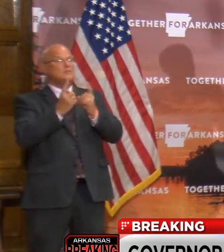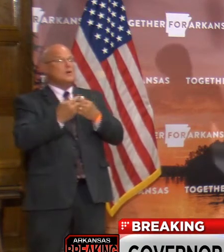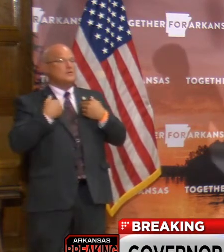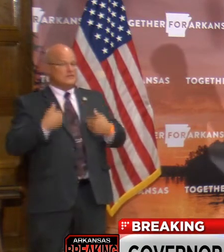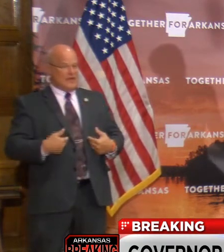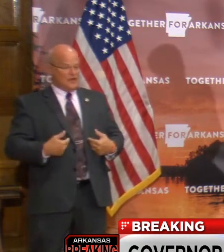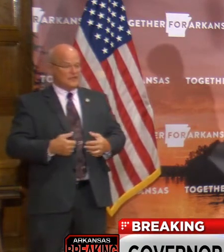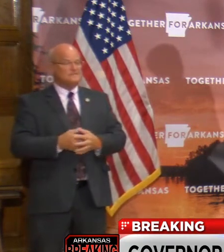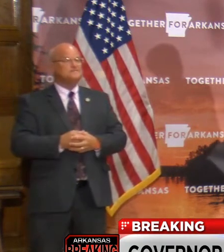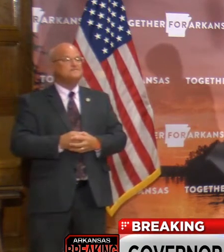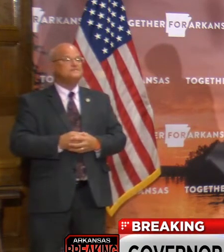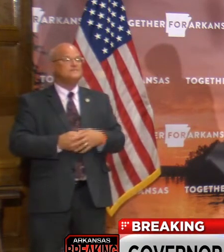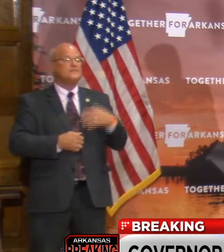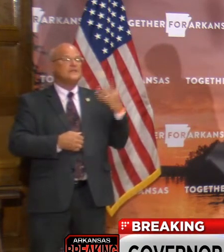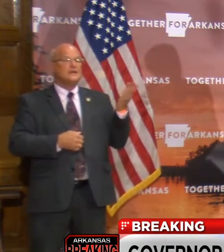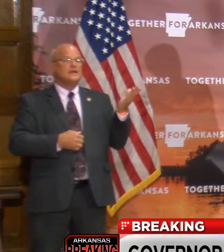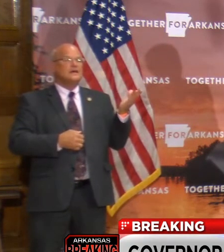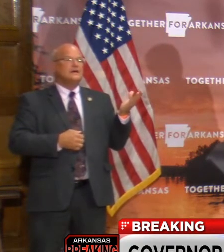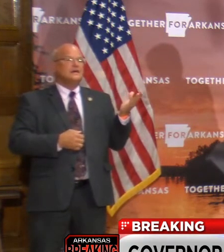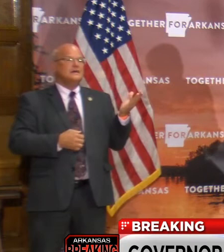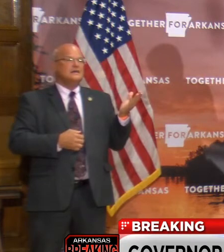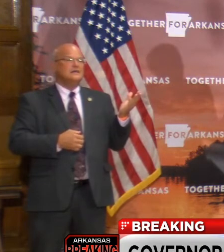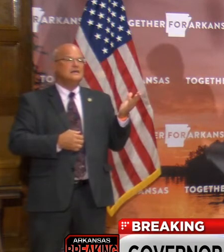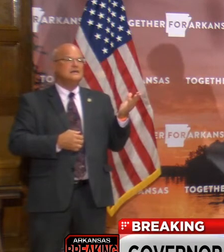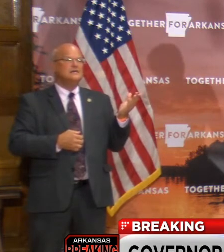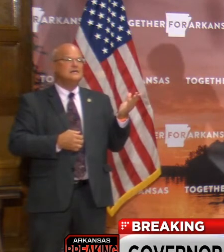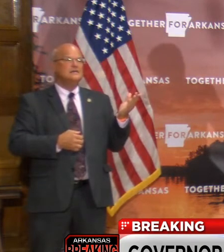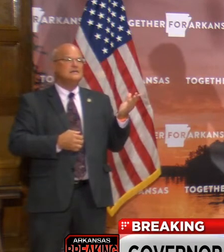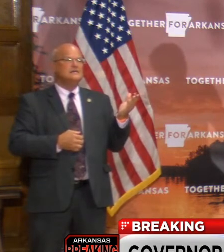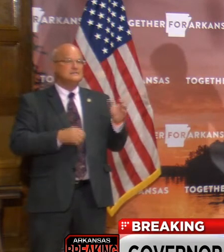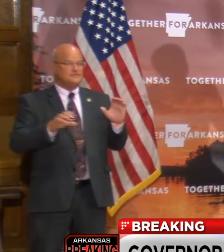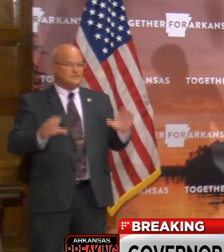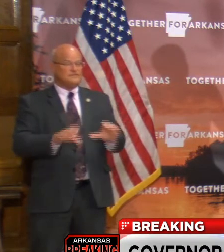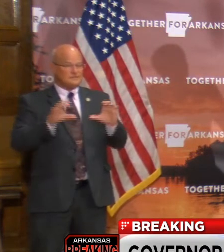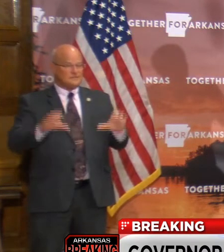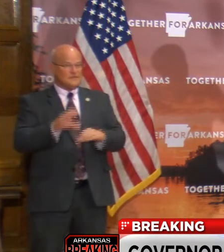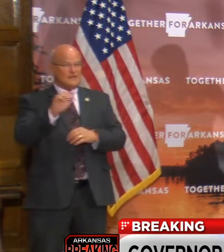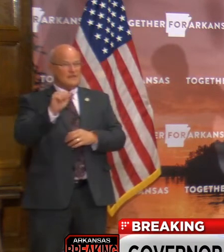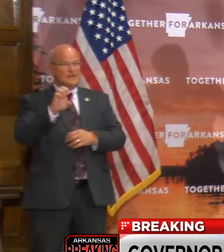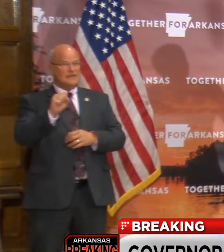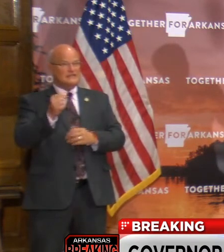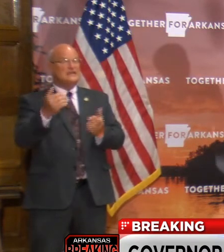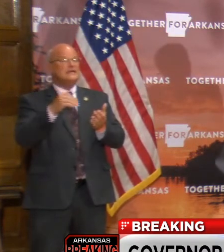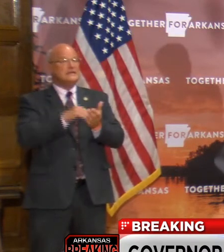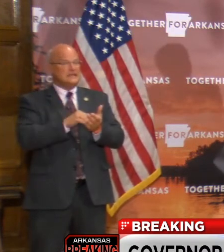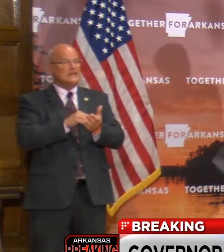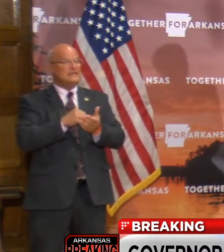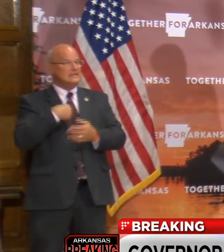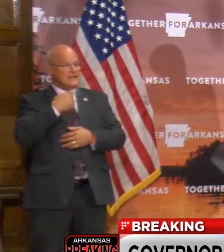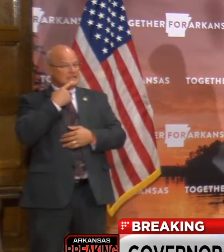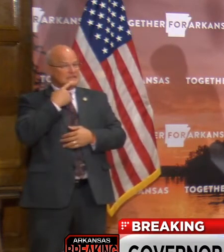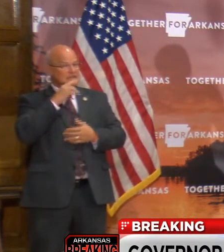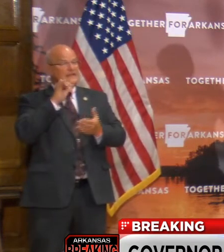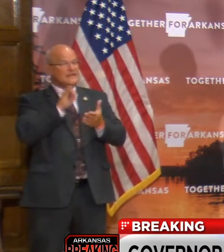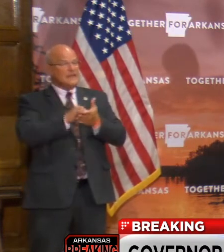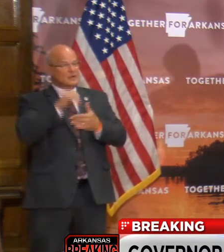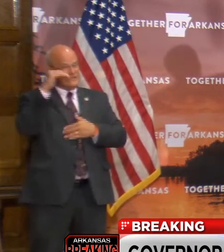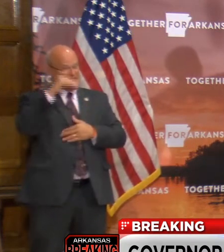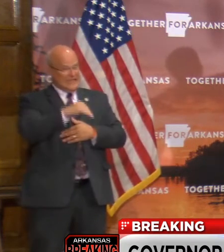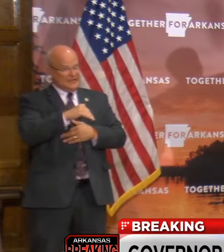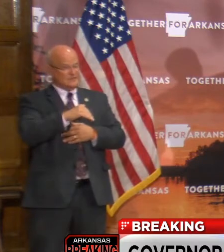Health. And then if you go to the active cases, again, as I said, that was